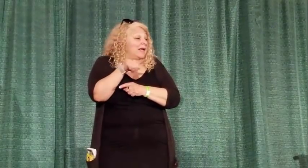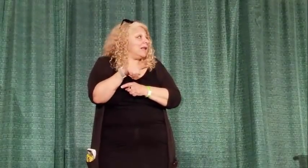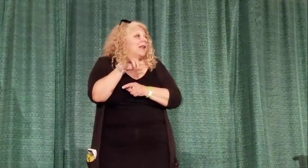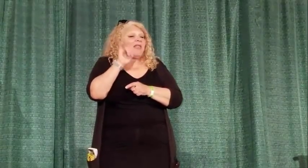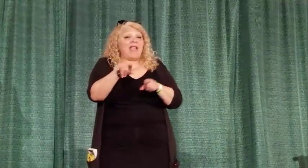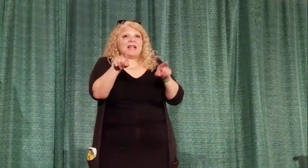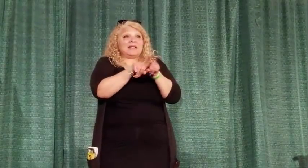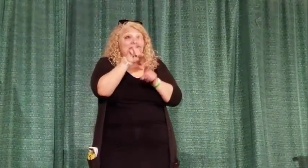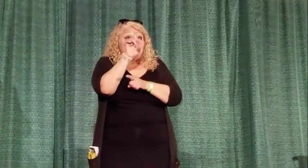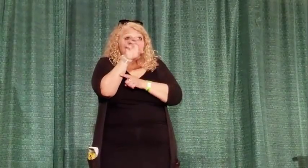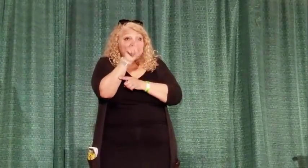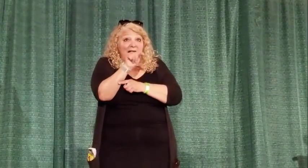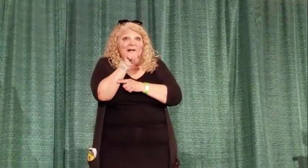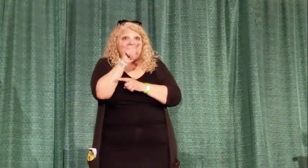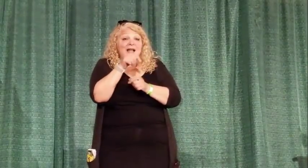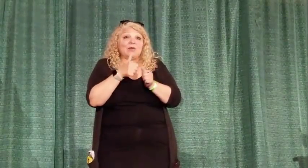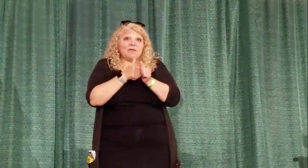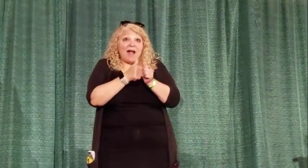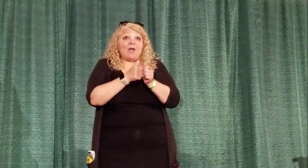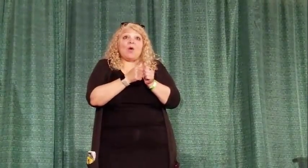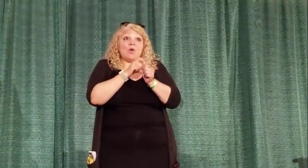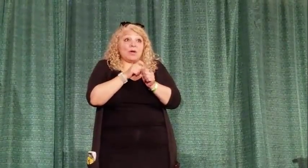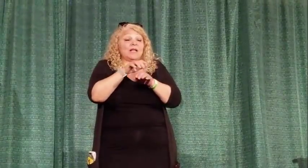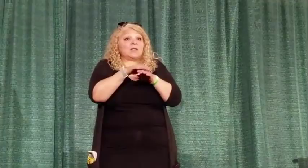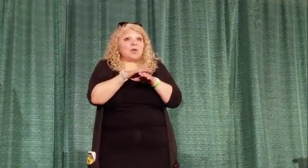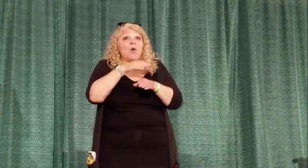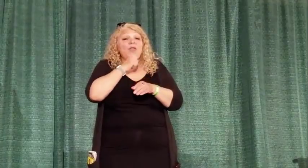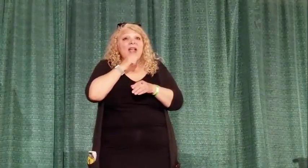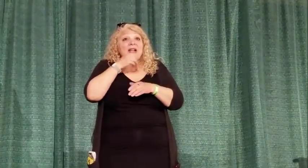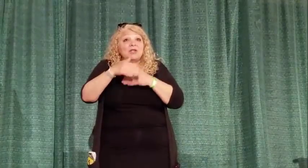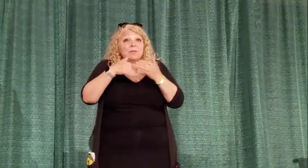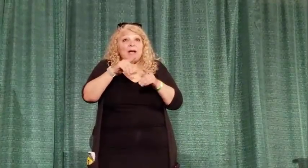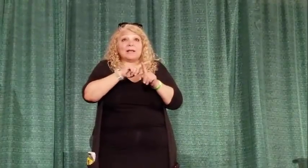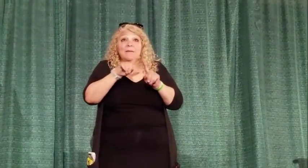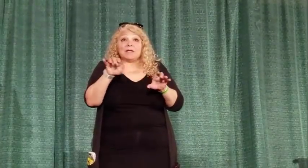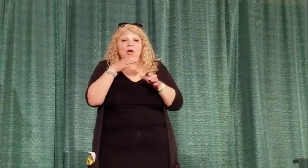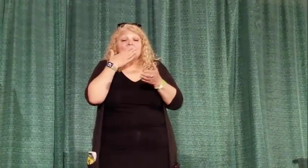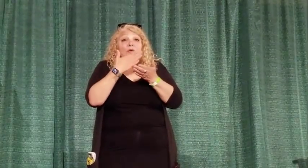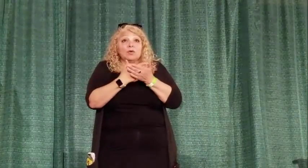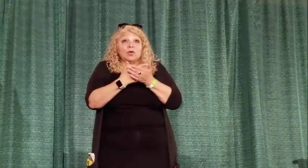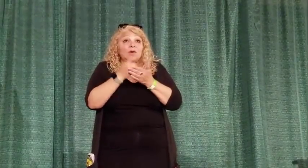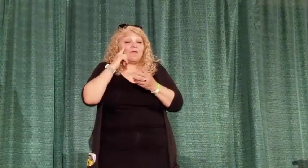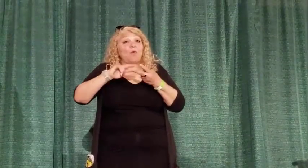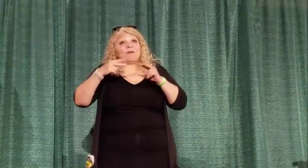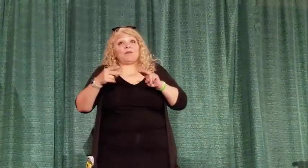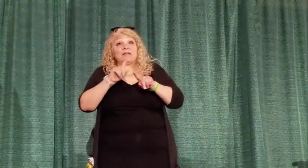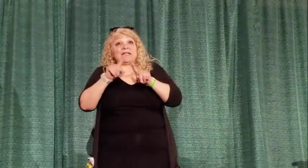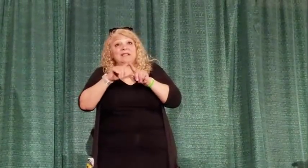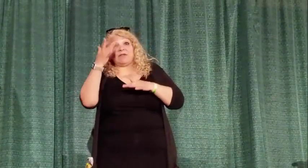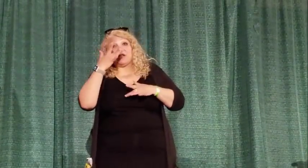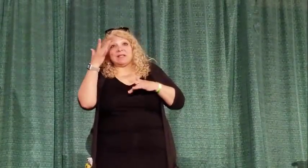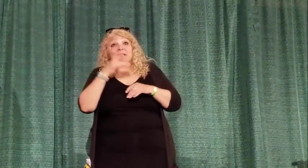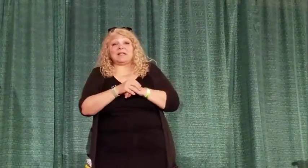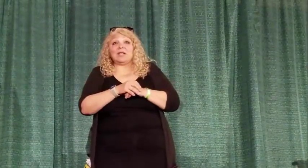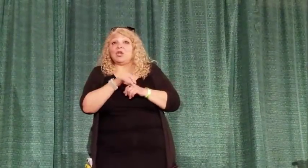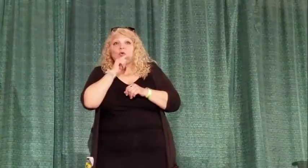life slows the aging process, yes, but also is most therapeutically effective at reversing disease. Don't be satisfied with staying